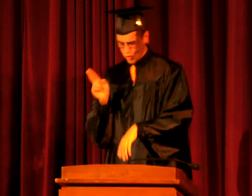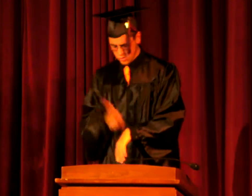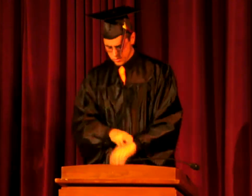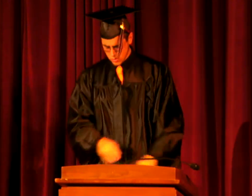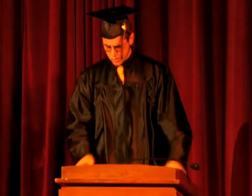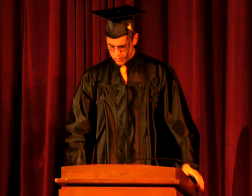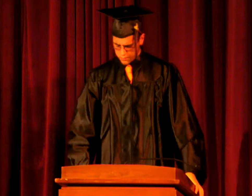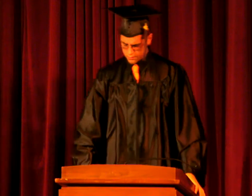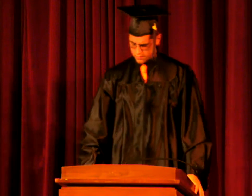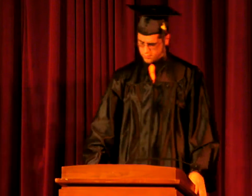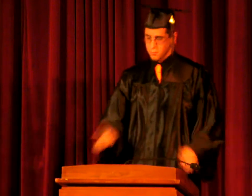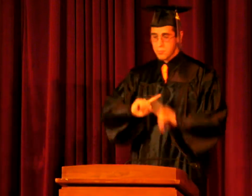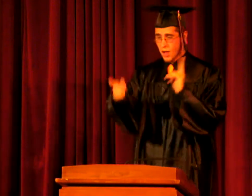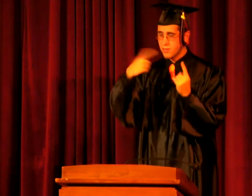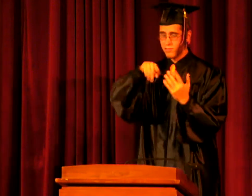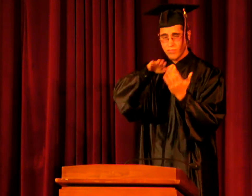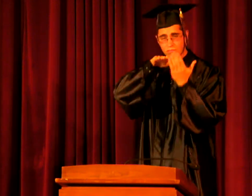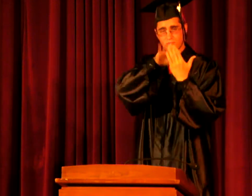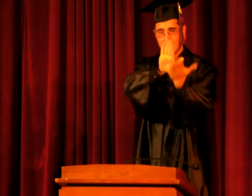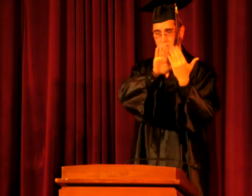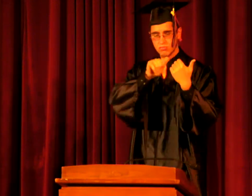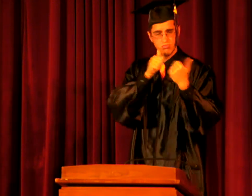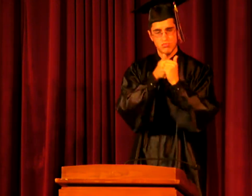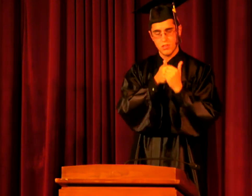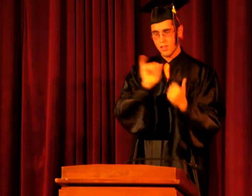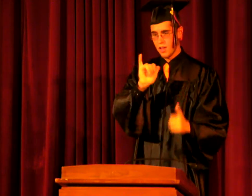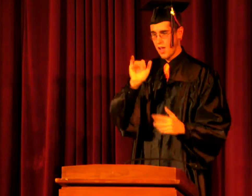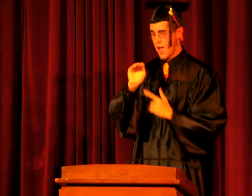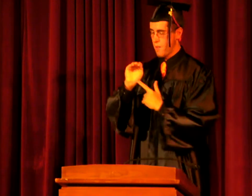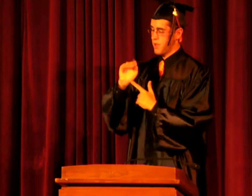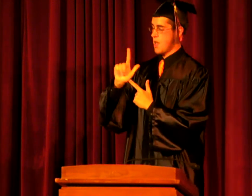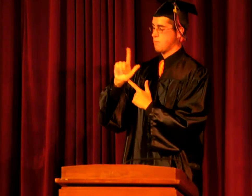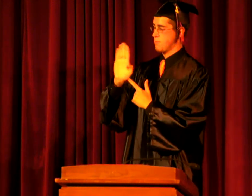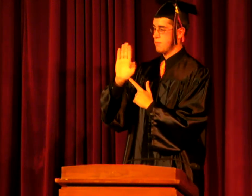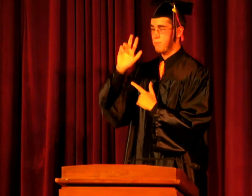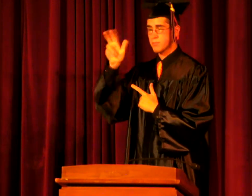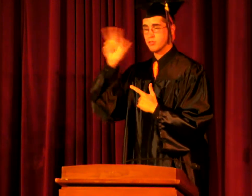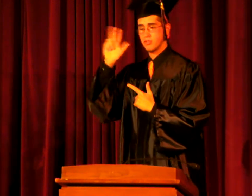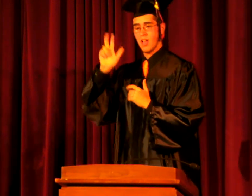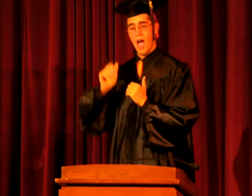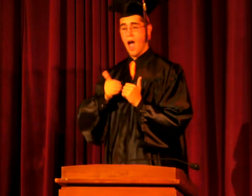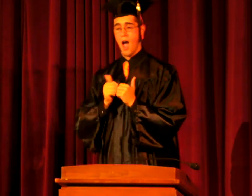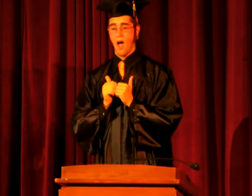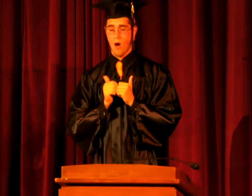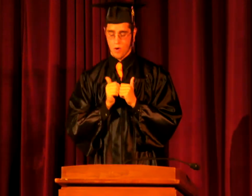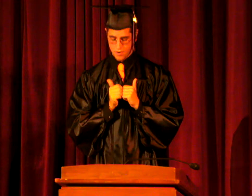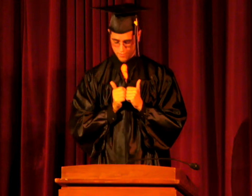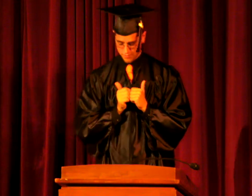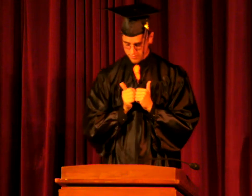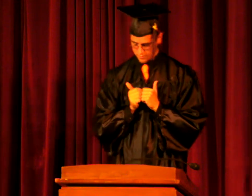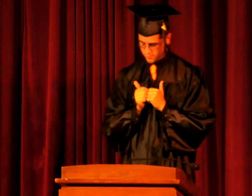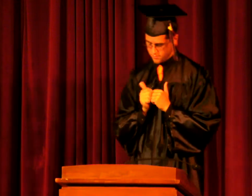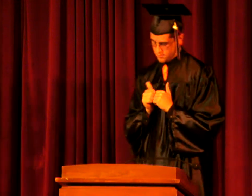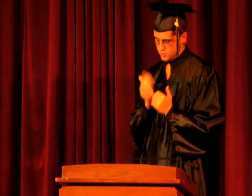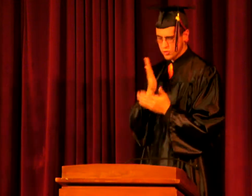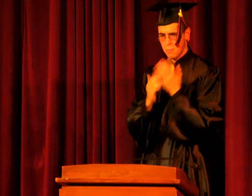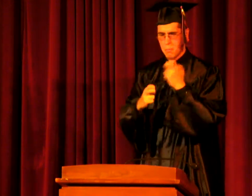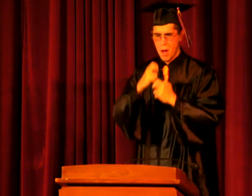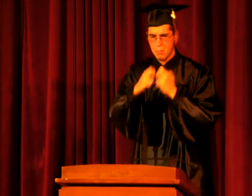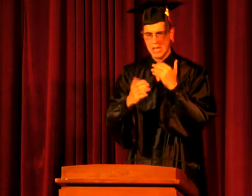Of course, we did have some struggles and difficult parts to overcome when we were here, but we faced our challenges like a Major League